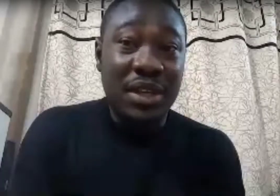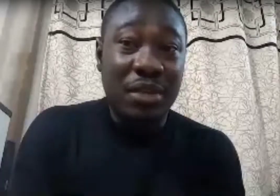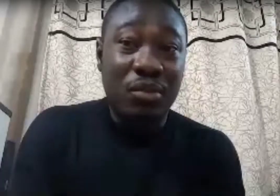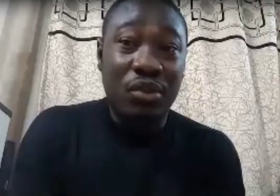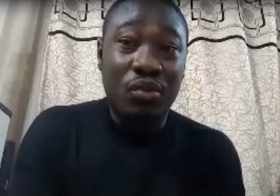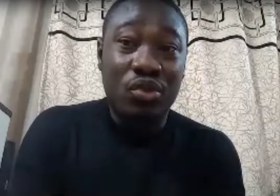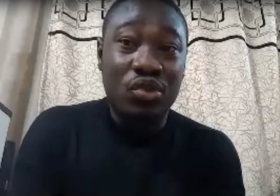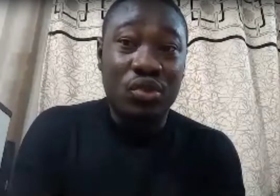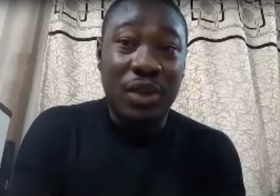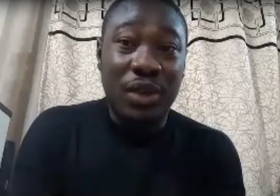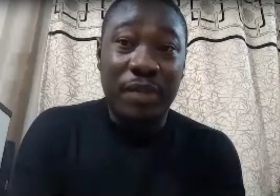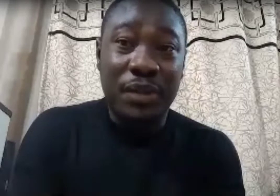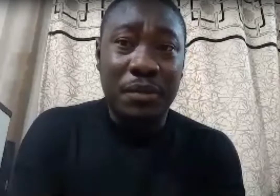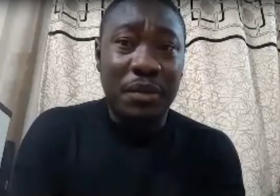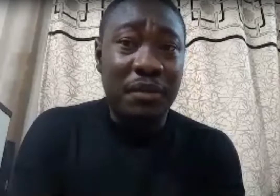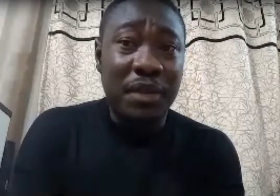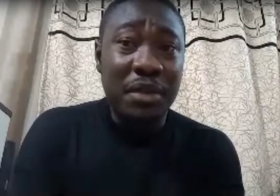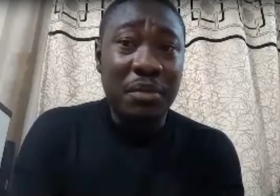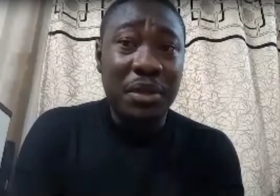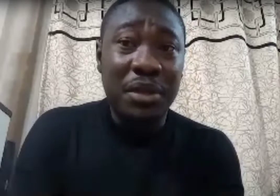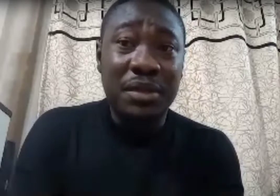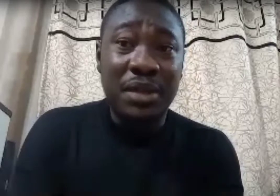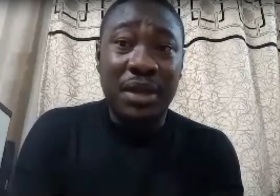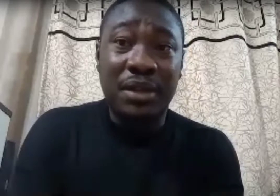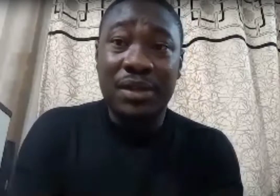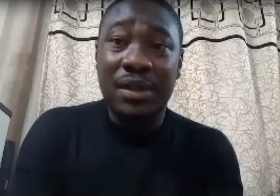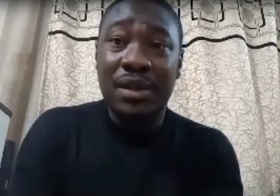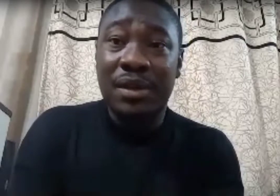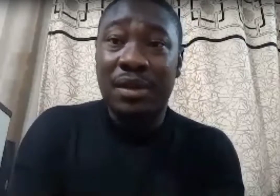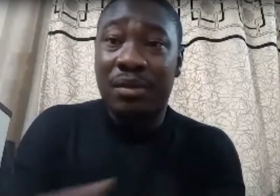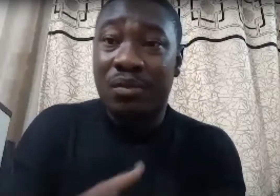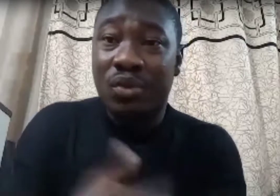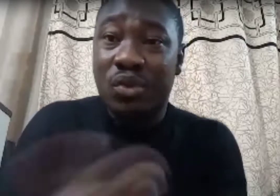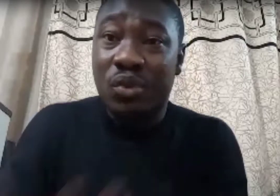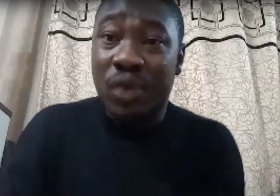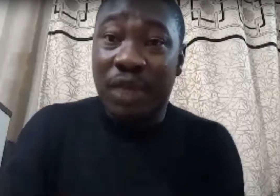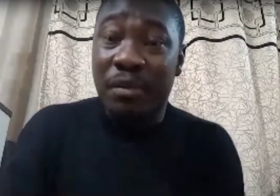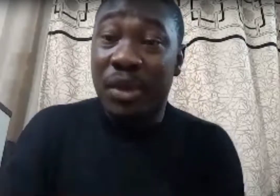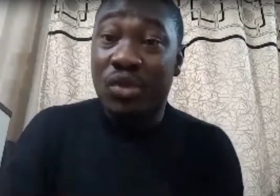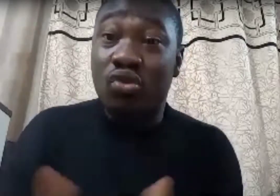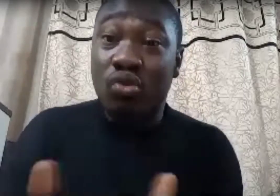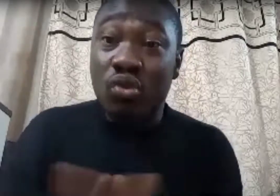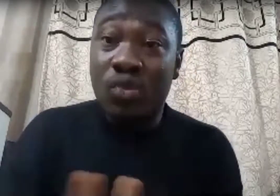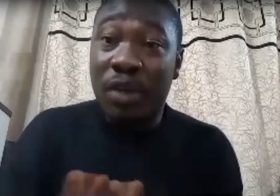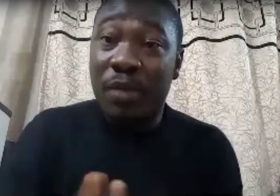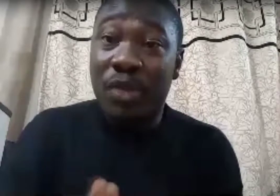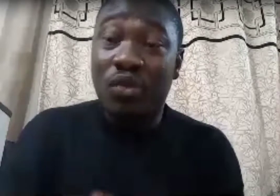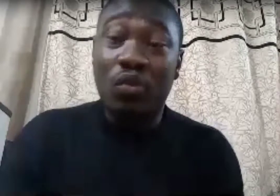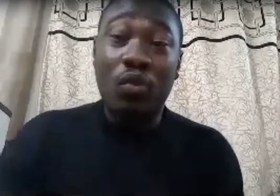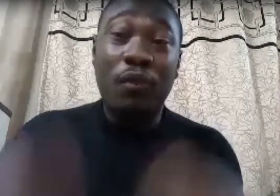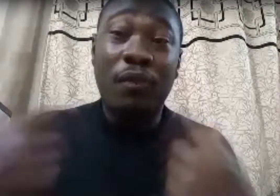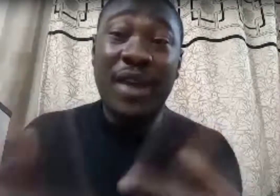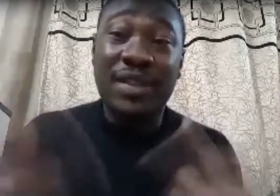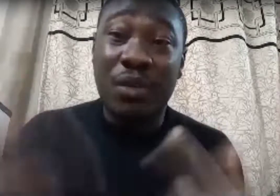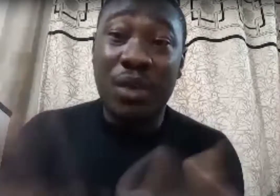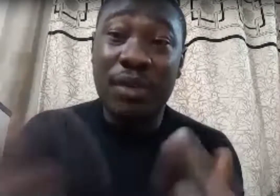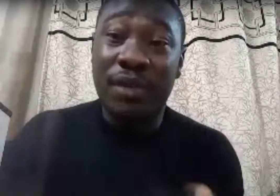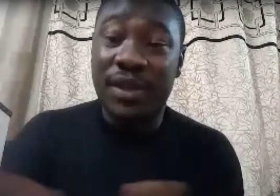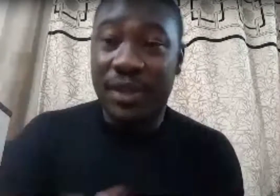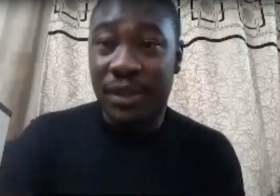mentor, those who have mentor will go faster, way faster than those who don't have mentor. Do you know that with a mentor, you